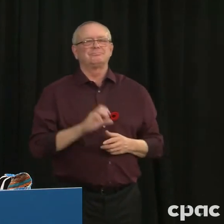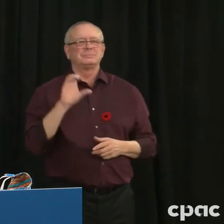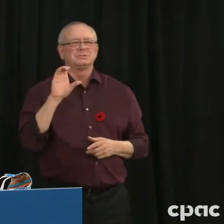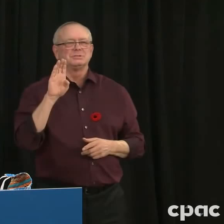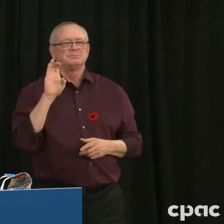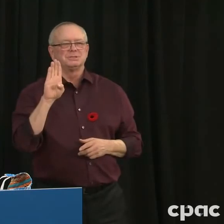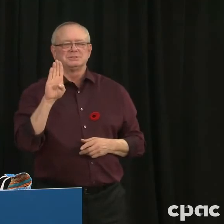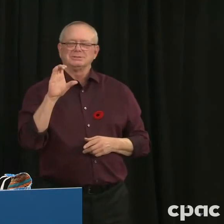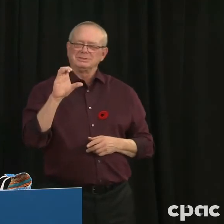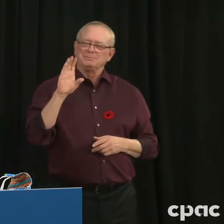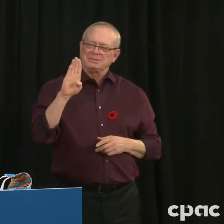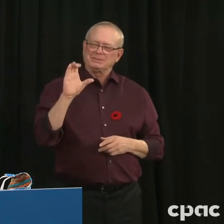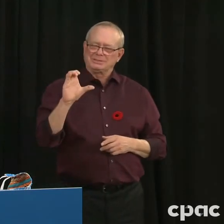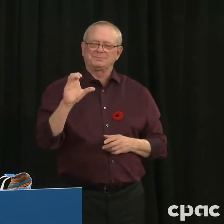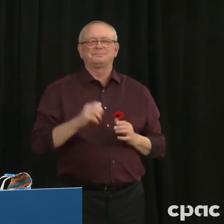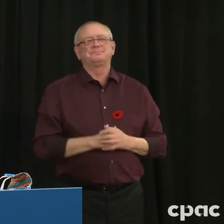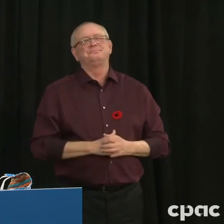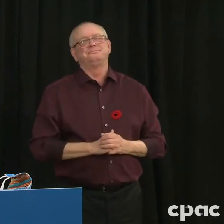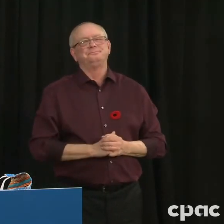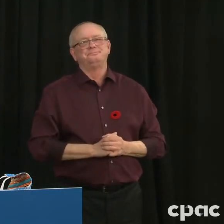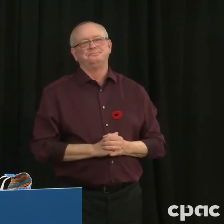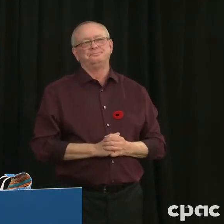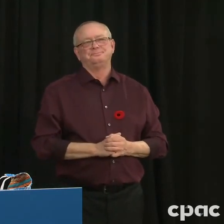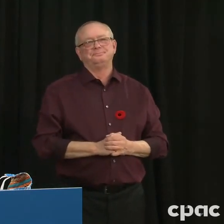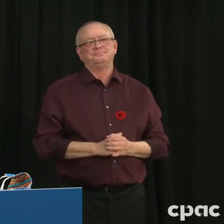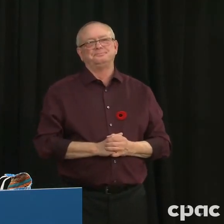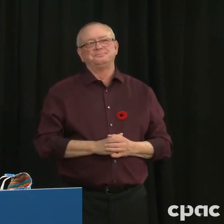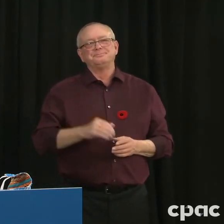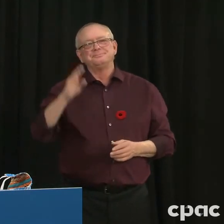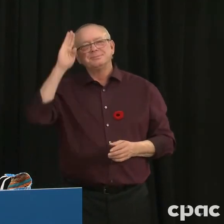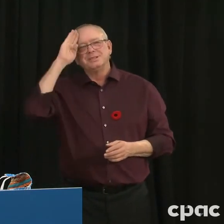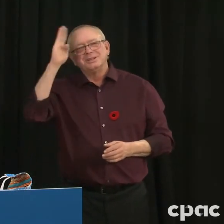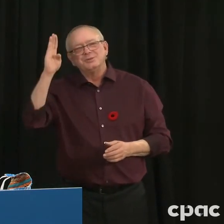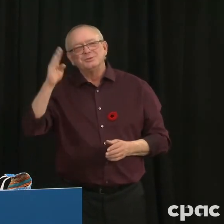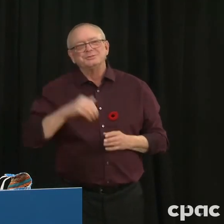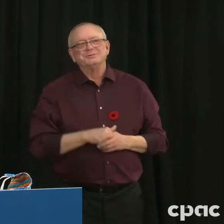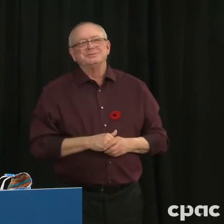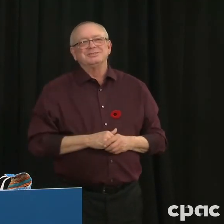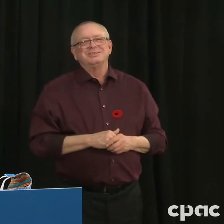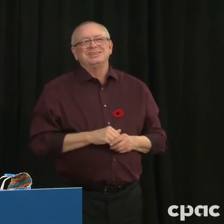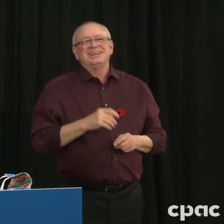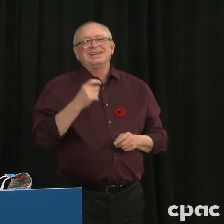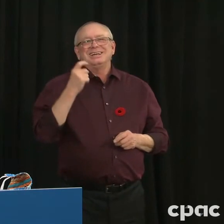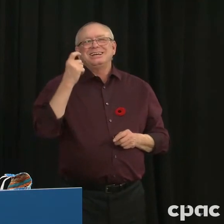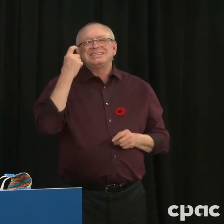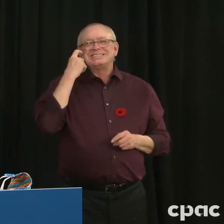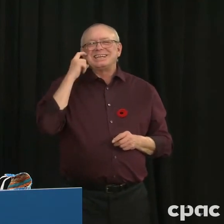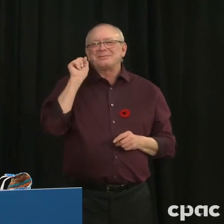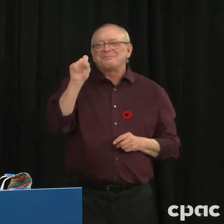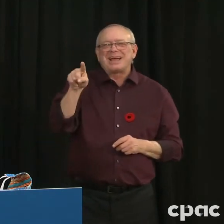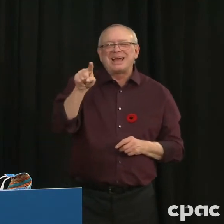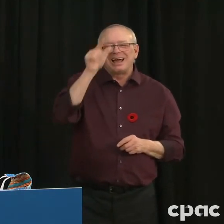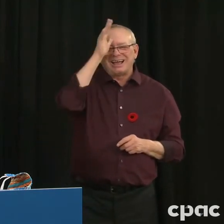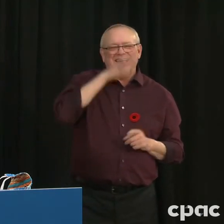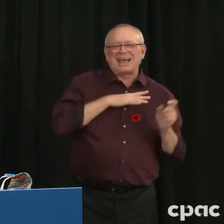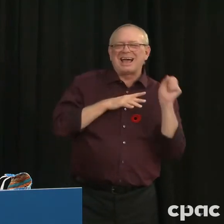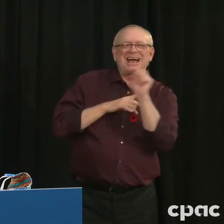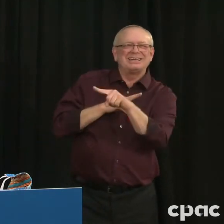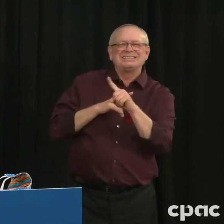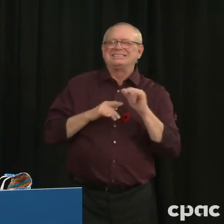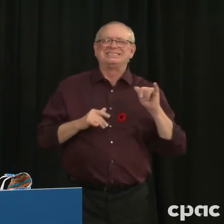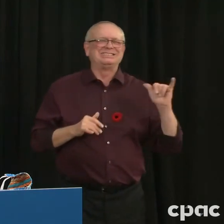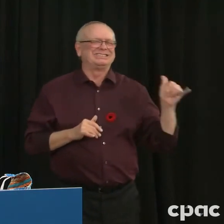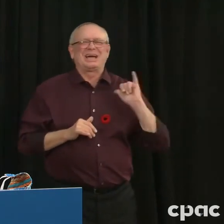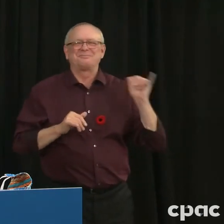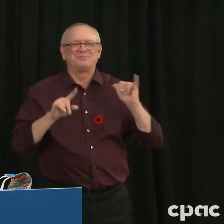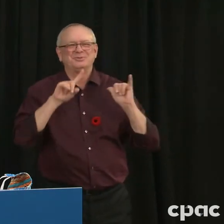Hi, Dr. Hinshaw. Actually, James Keller just asked my question, but I do have a follow-up to what you answered. So first